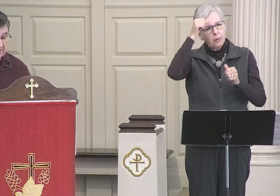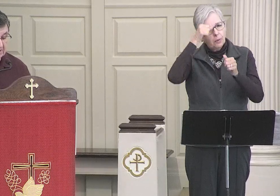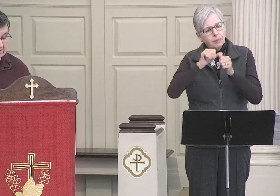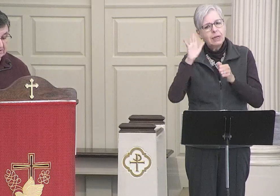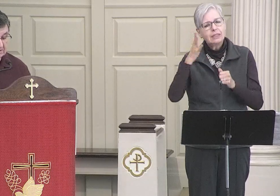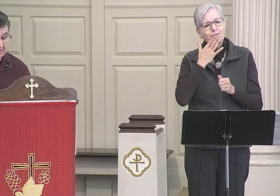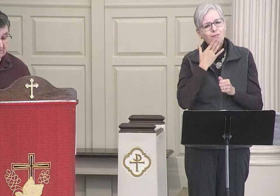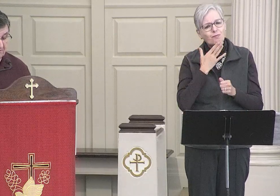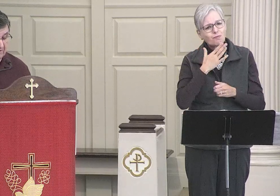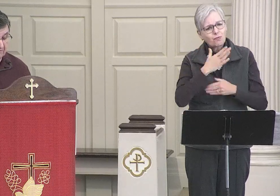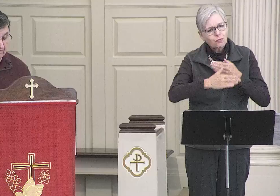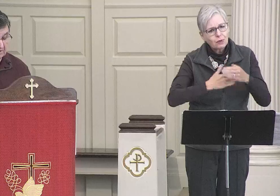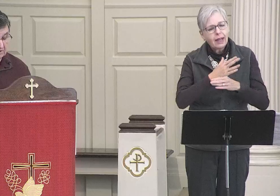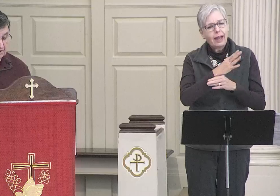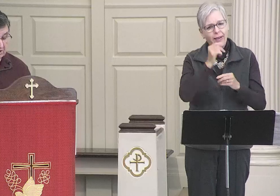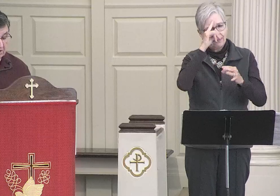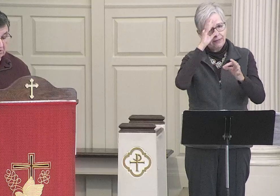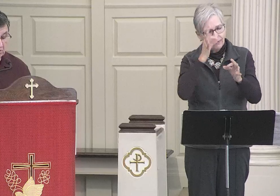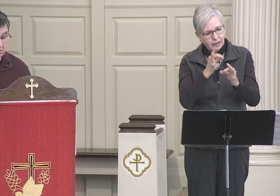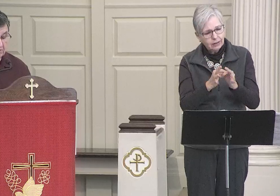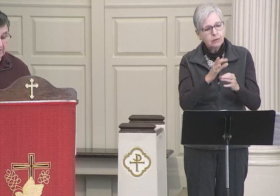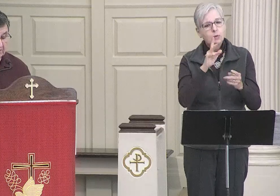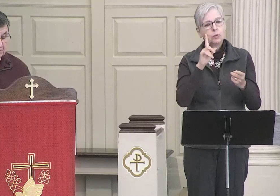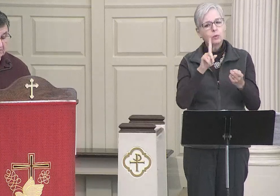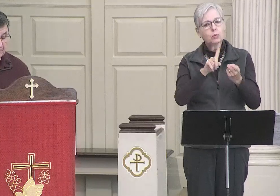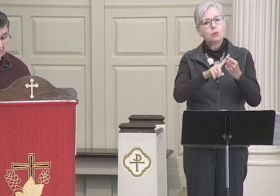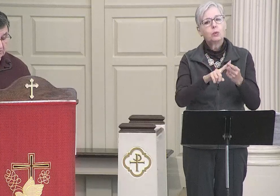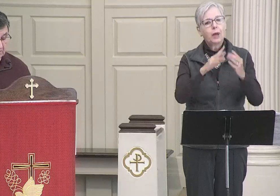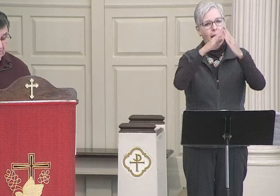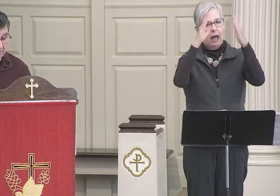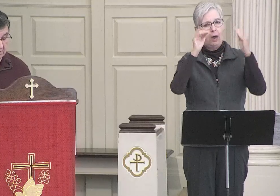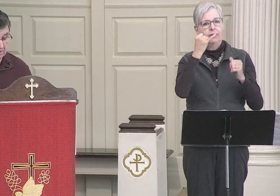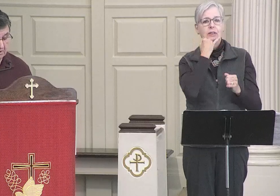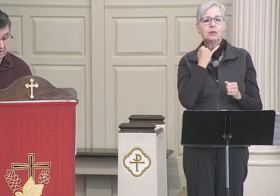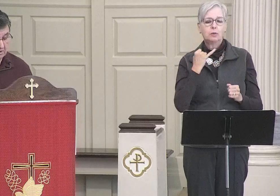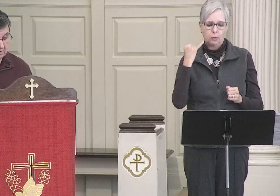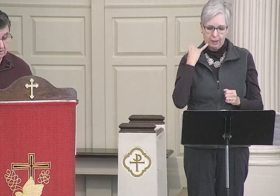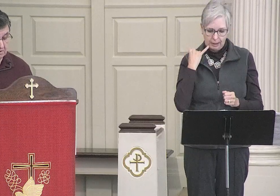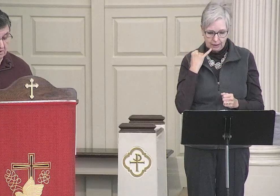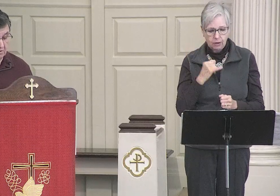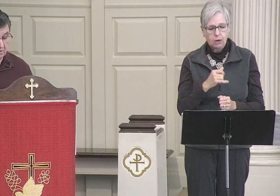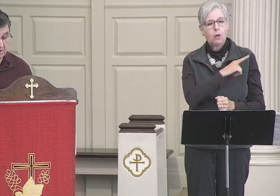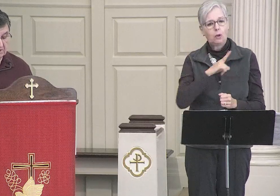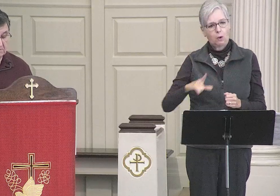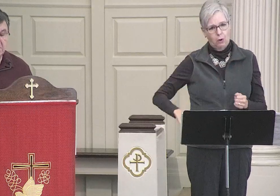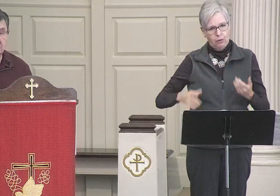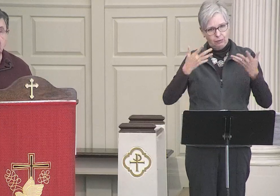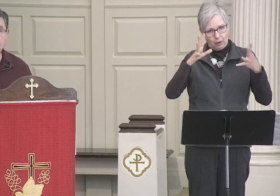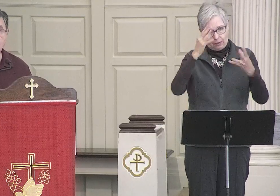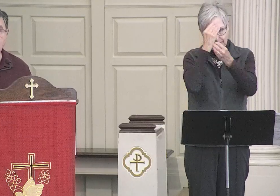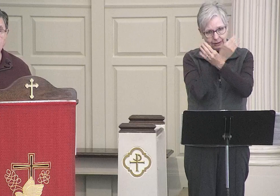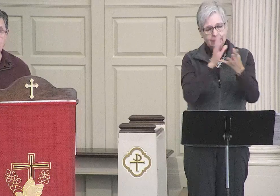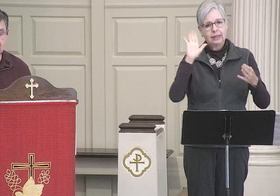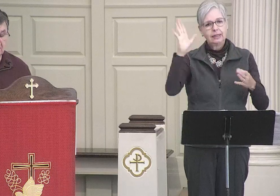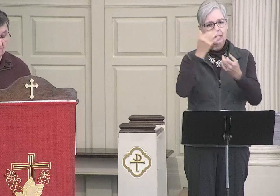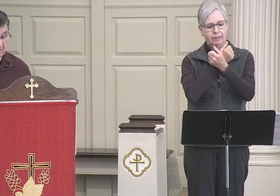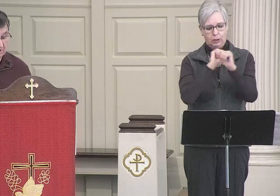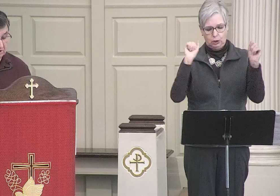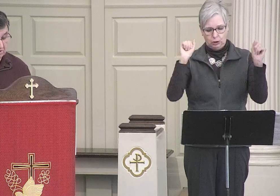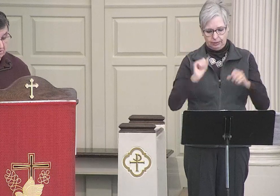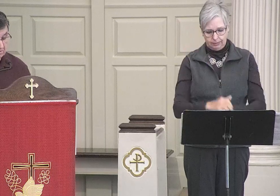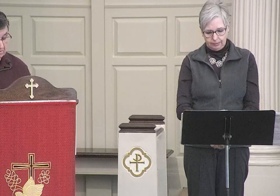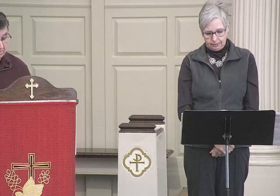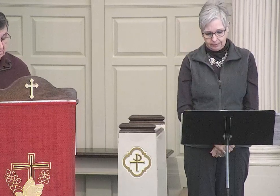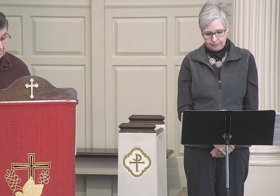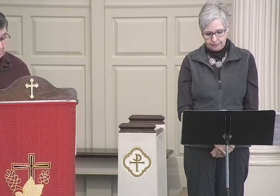his kindness and his faithfulness toward the house of Israel. The Lord has made known his